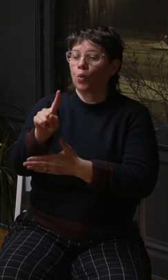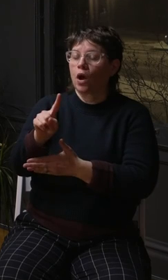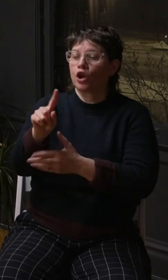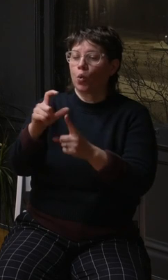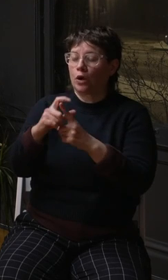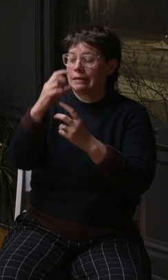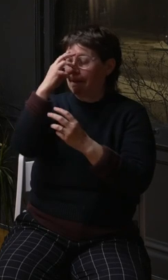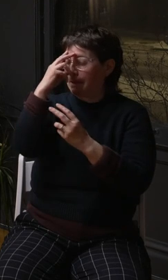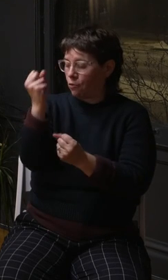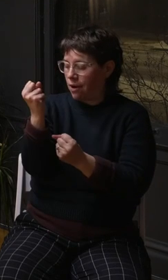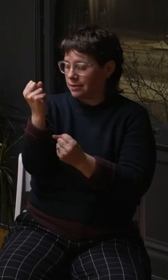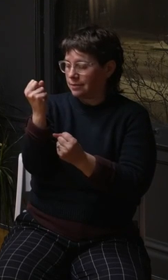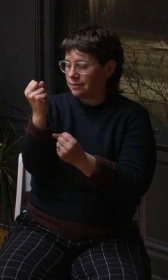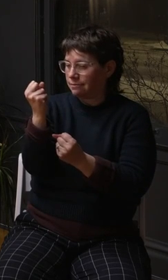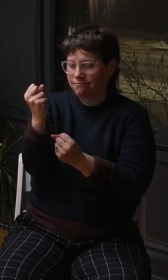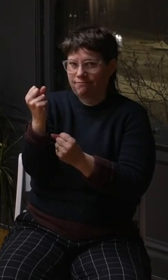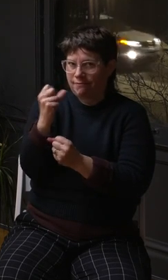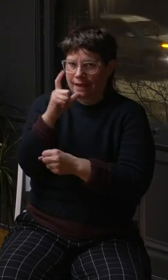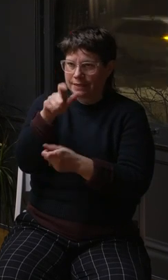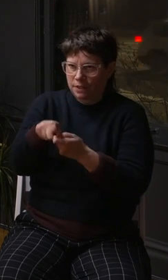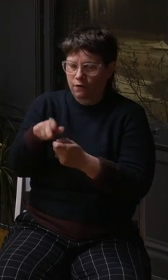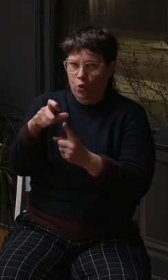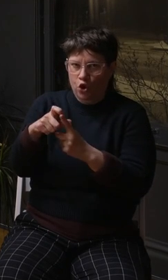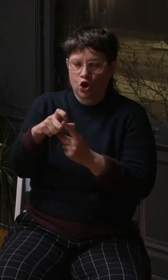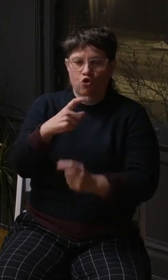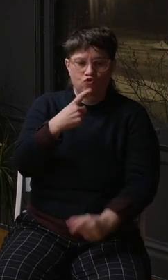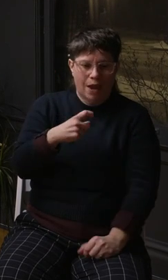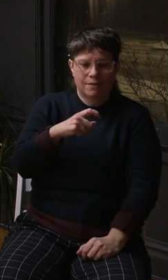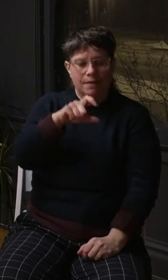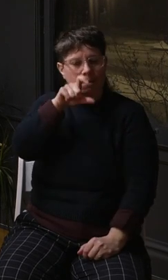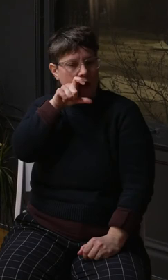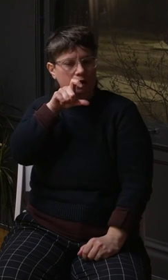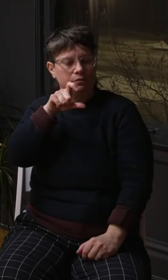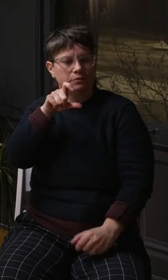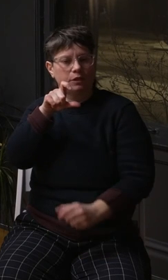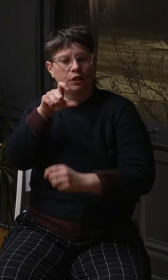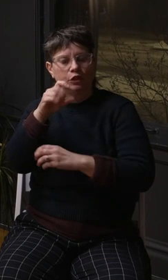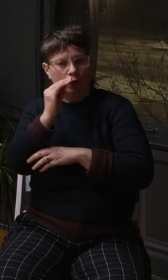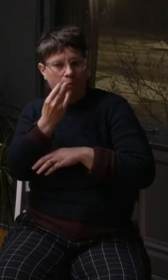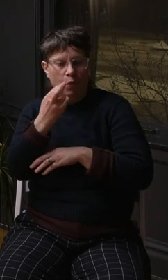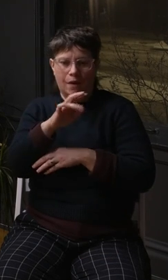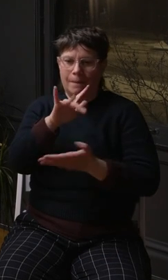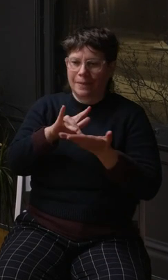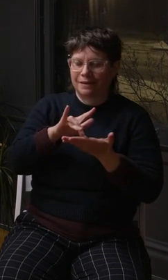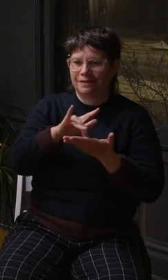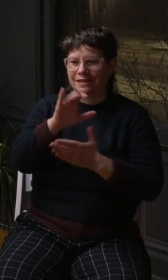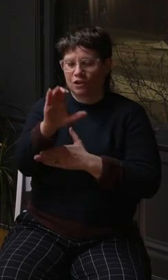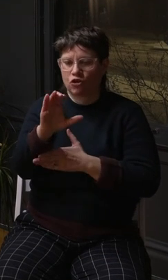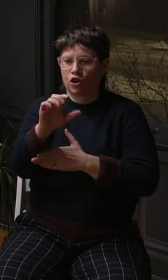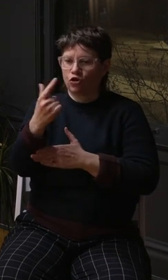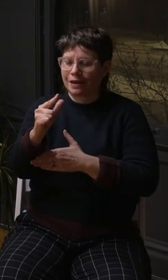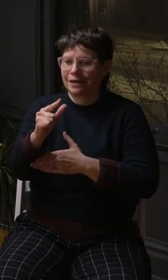words memorized. Nothing particular like red parrot tulip or mid-century modern green